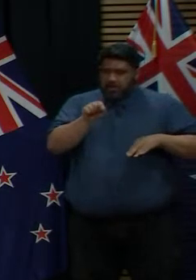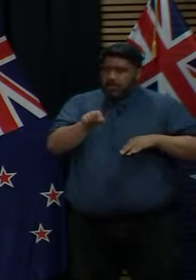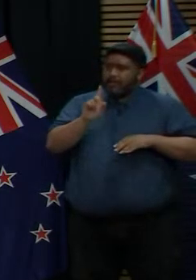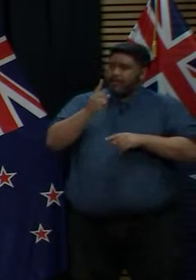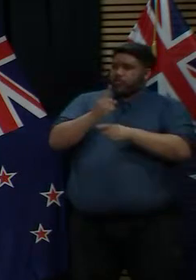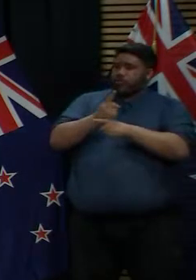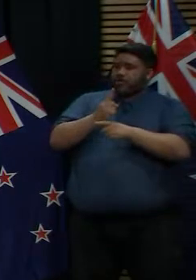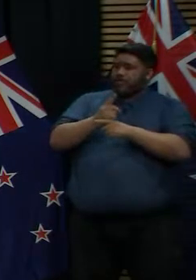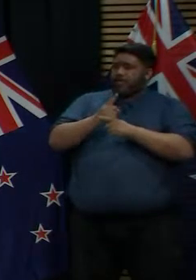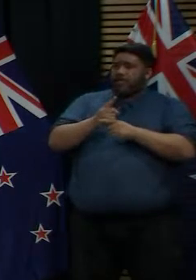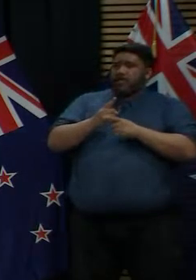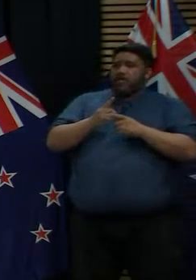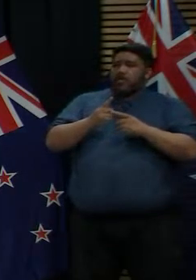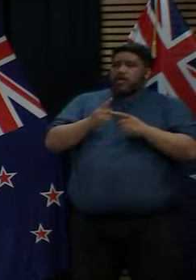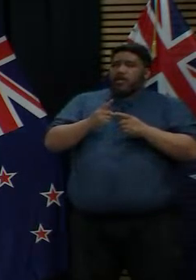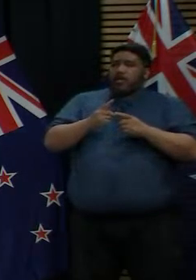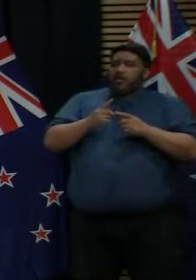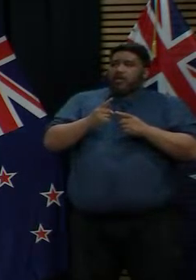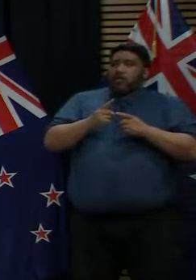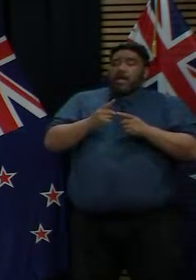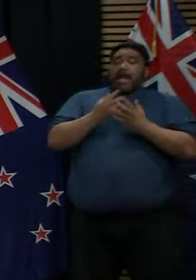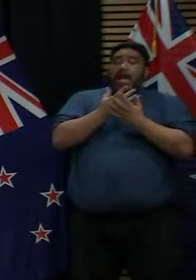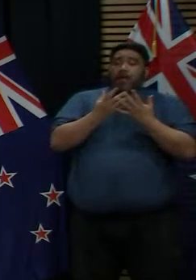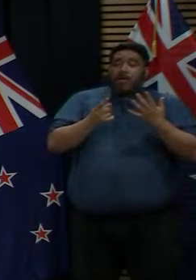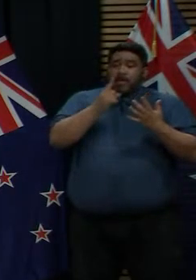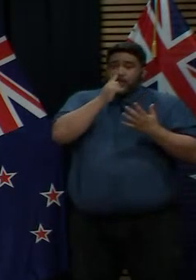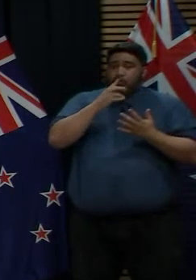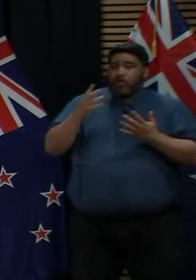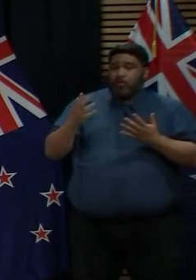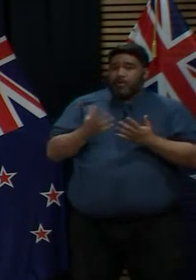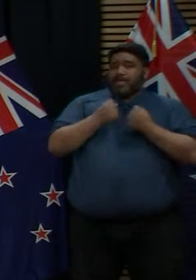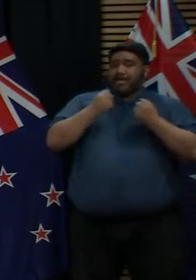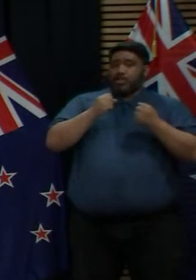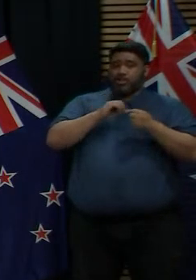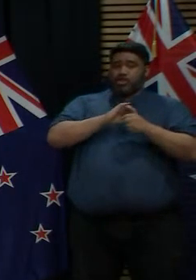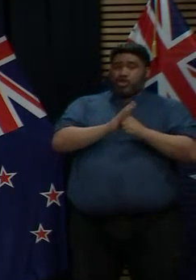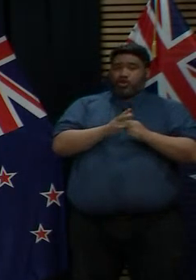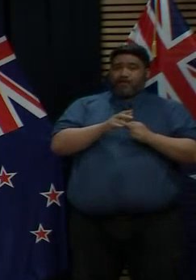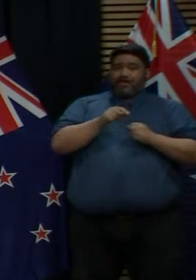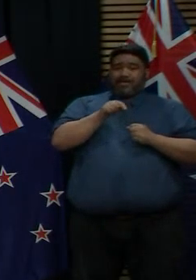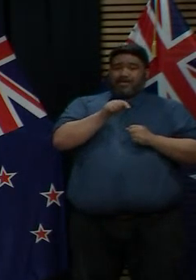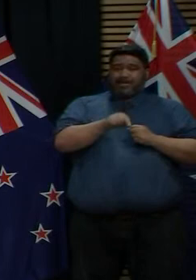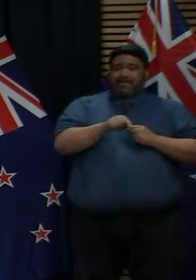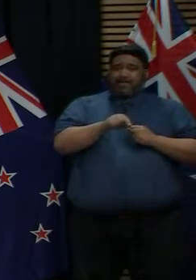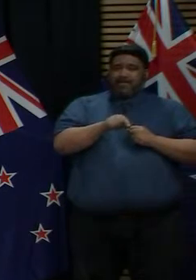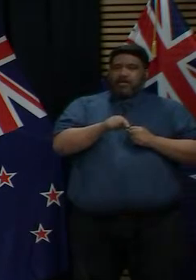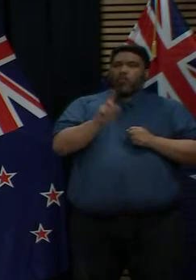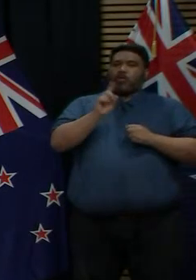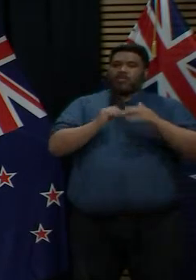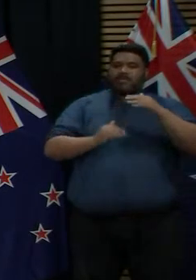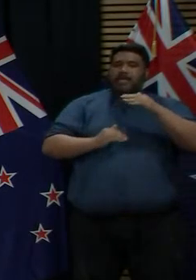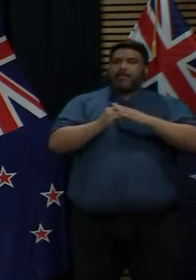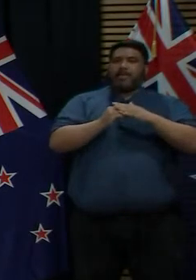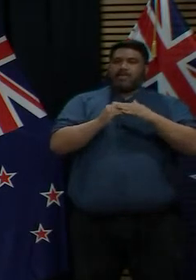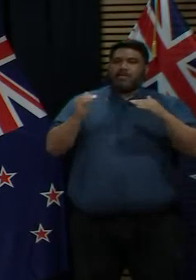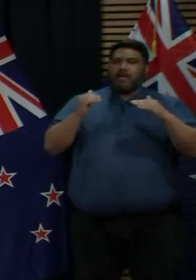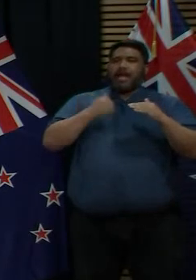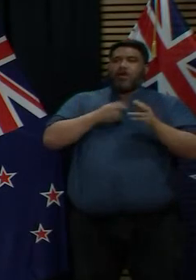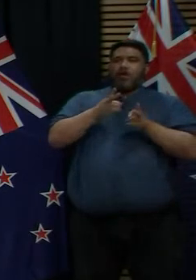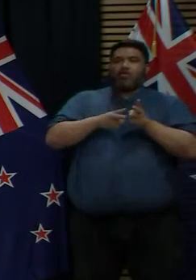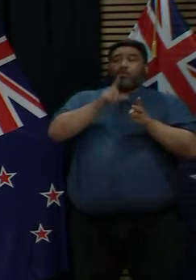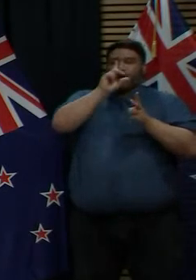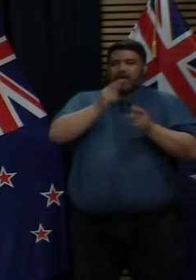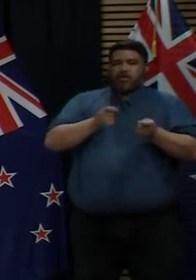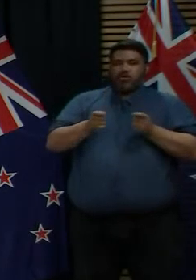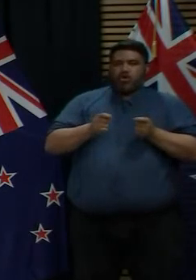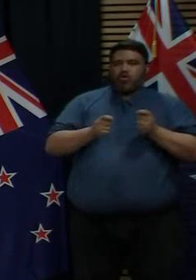case rate of COVID-19 that the New Zealand health system would be able to handle? Well, one of the things